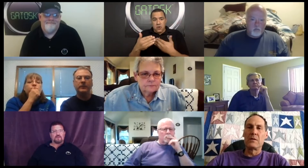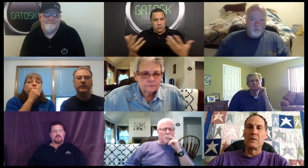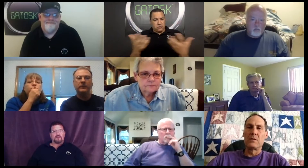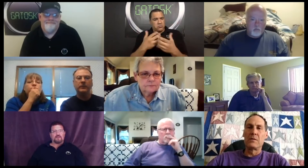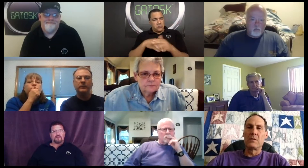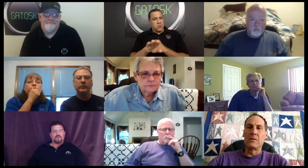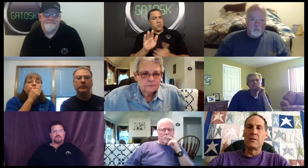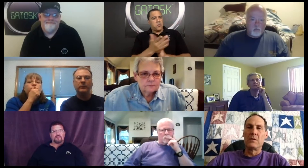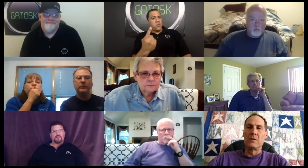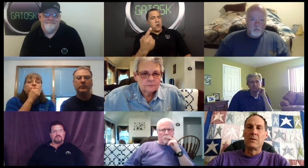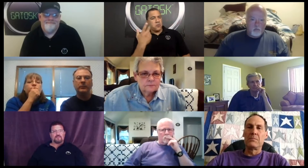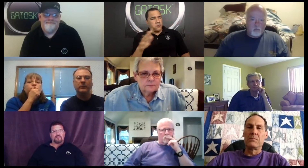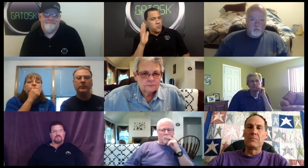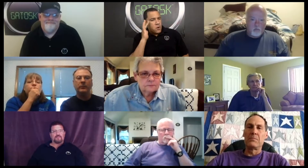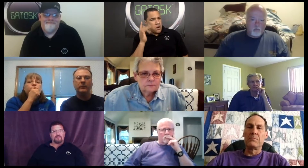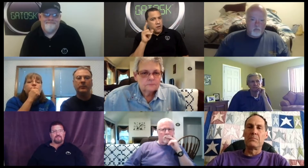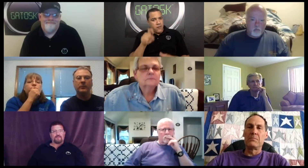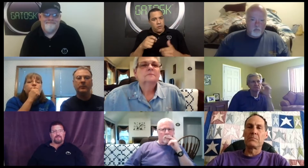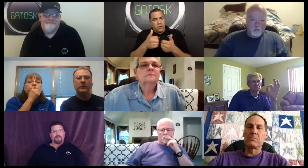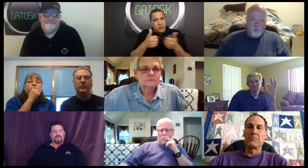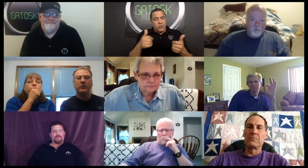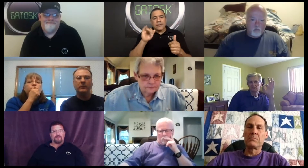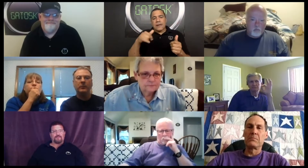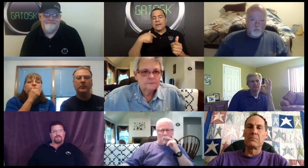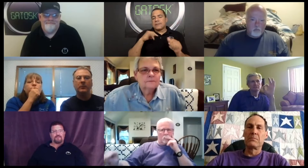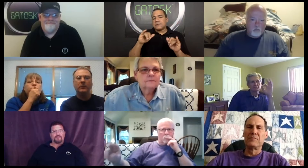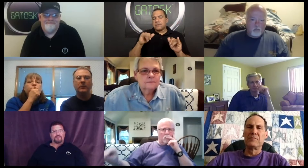that the basic package would be part of one fee? Why do we have a separate fee?